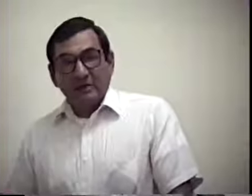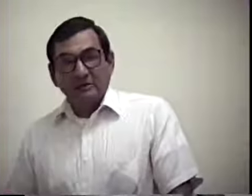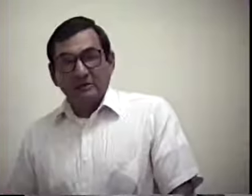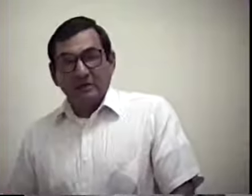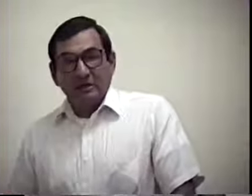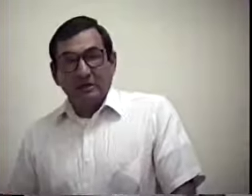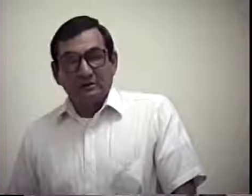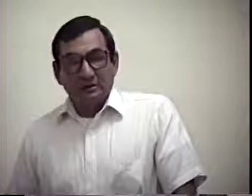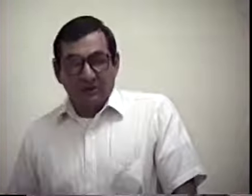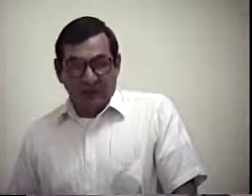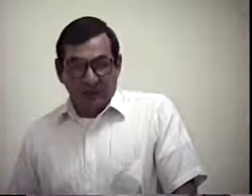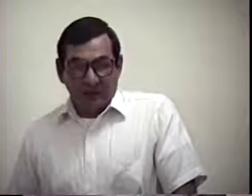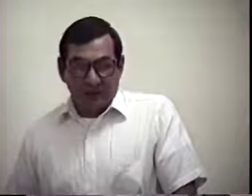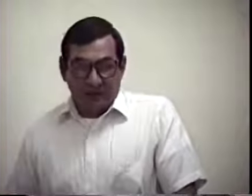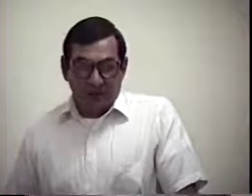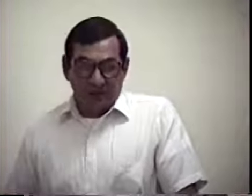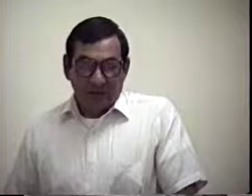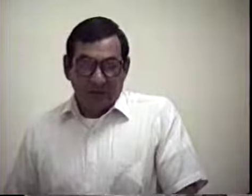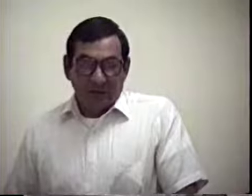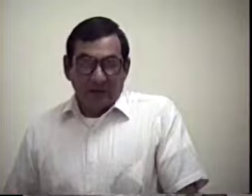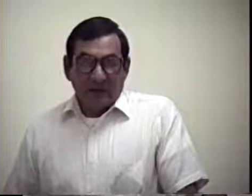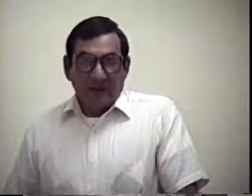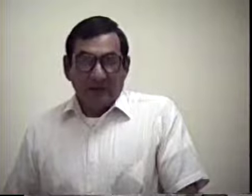majored in psychology and got my degree in that. And